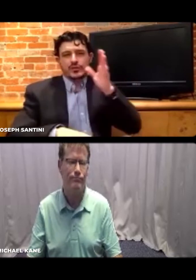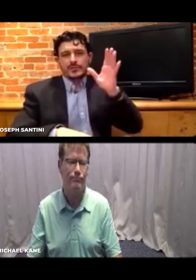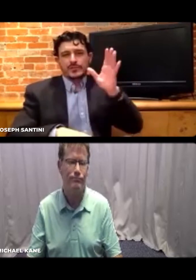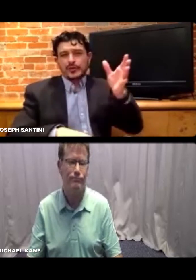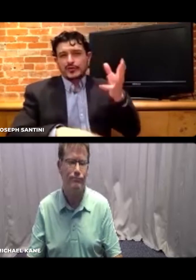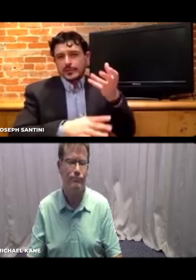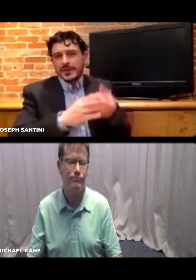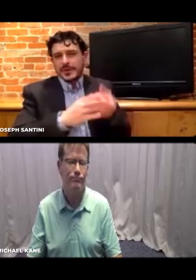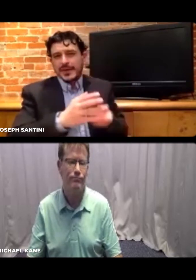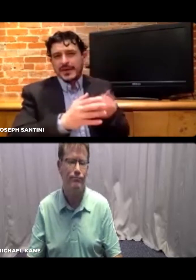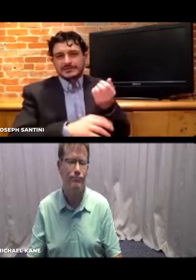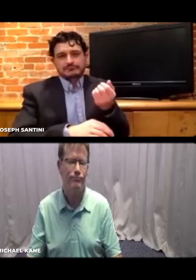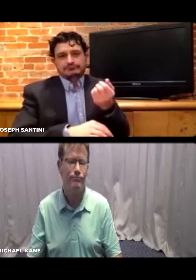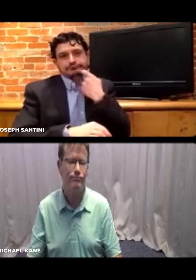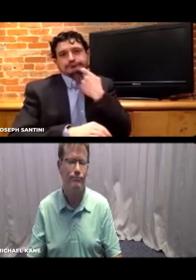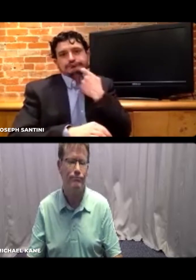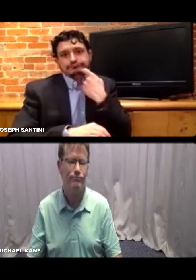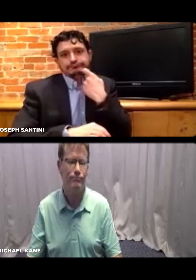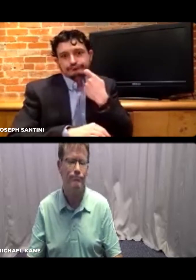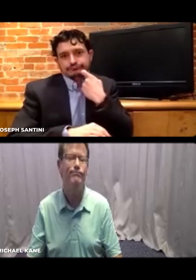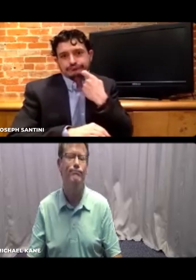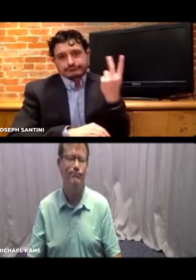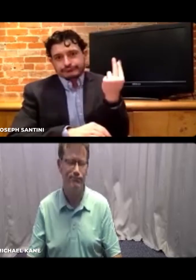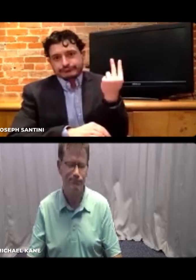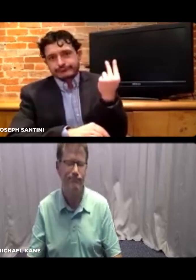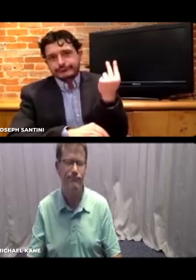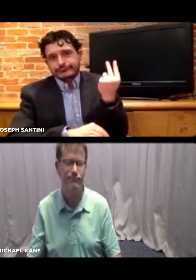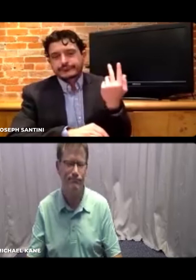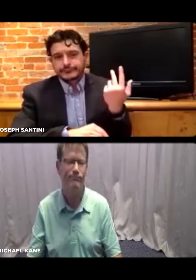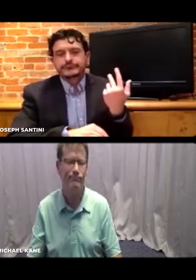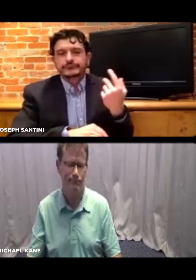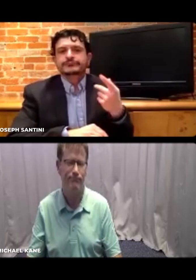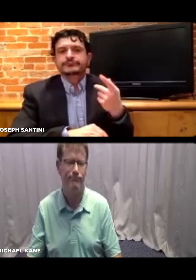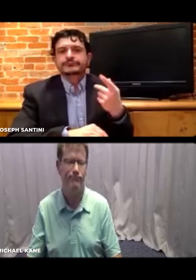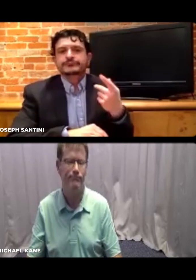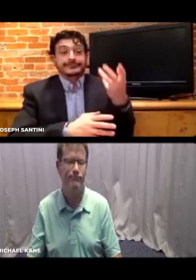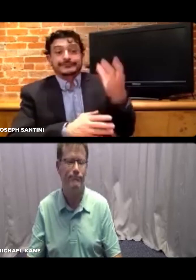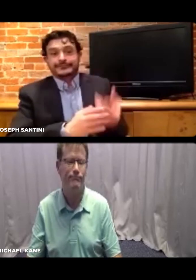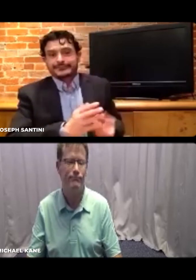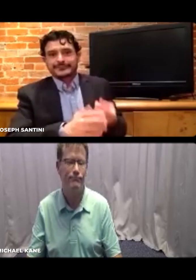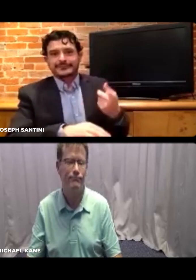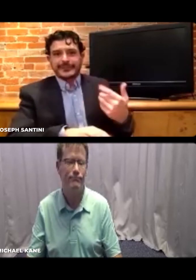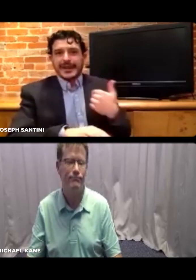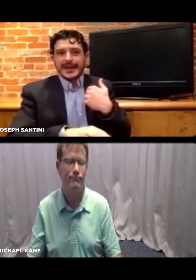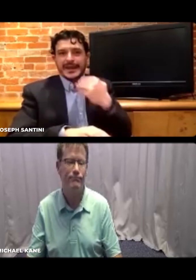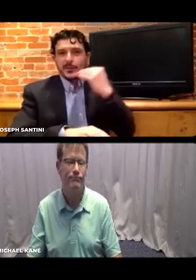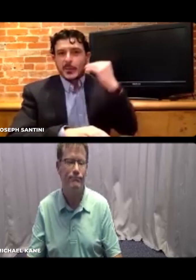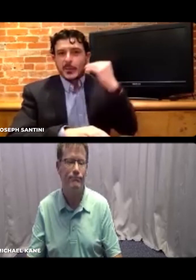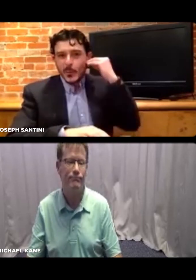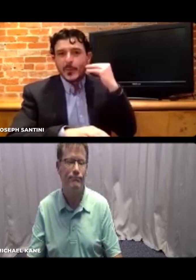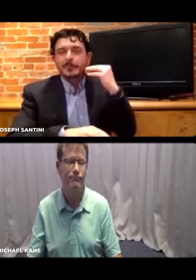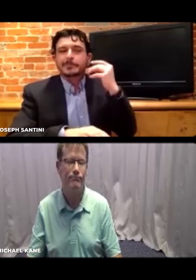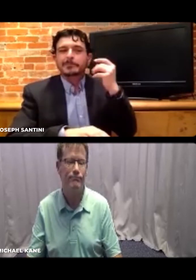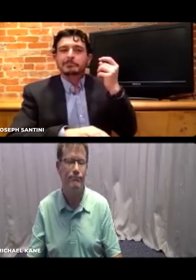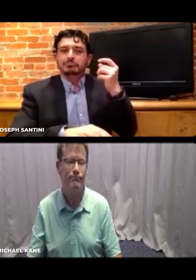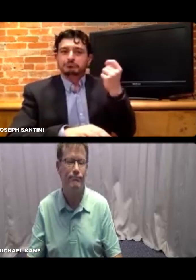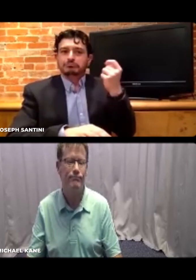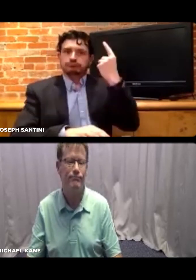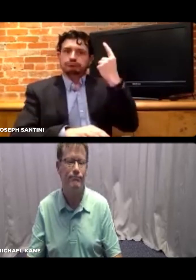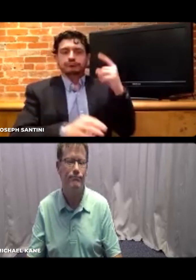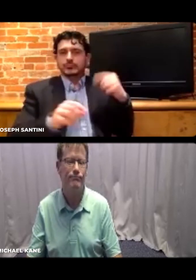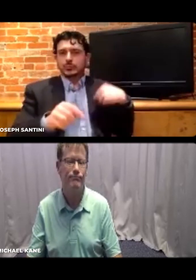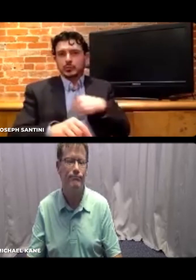passed about 2 years ago. And when she passed, she had a home. Now,